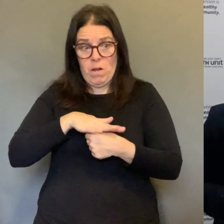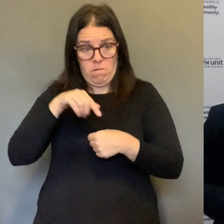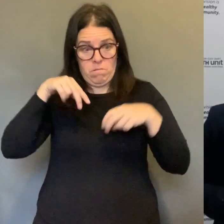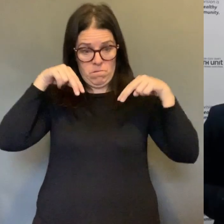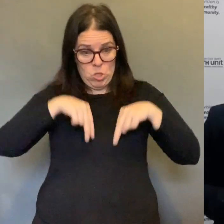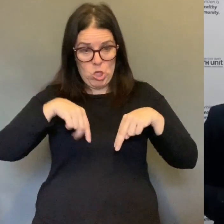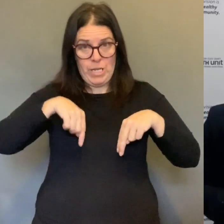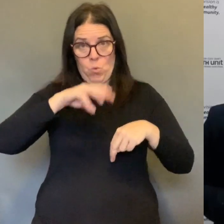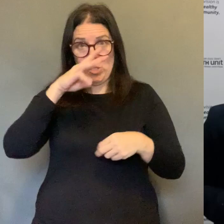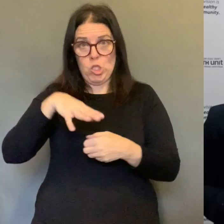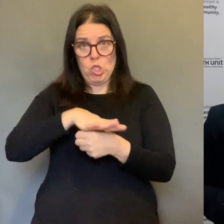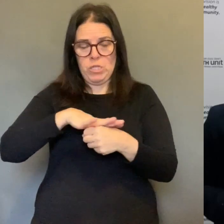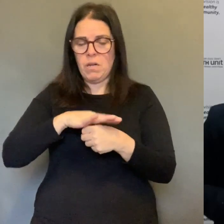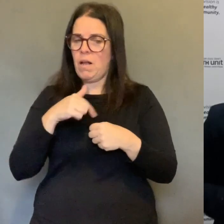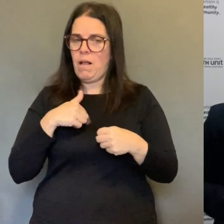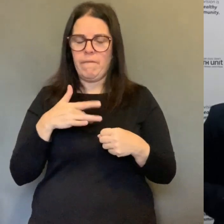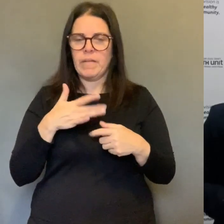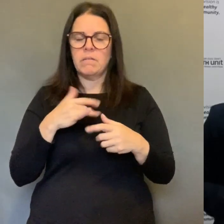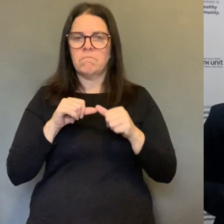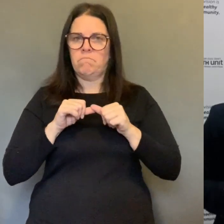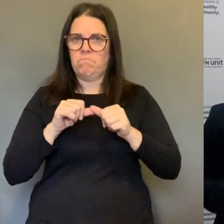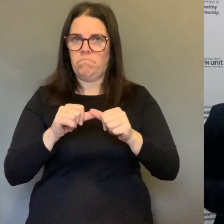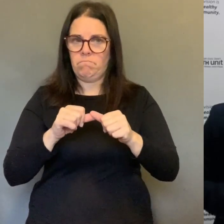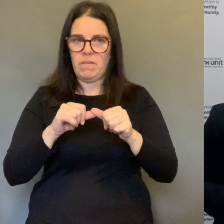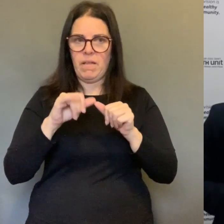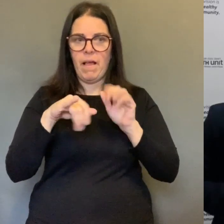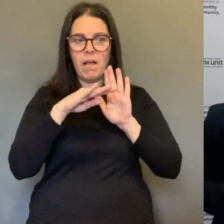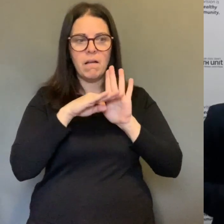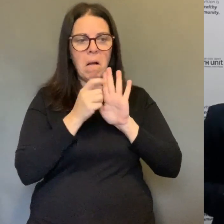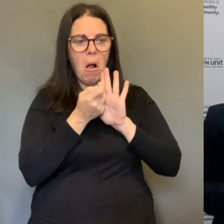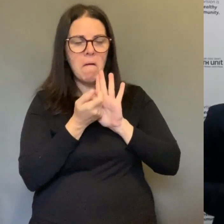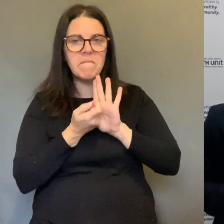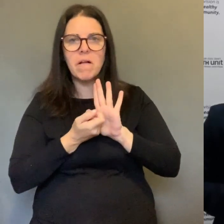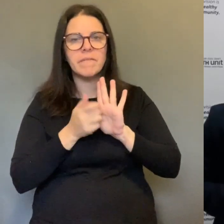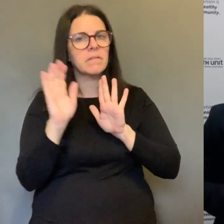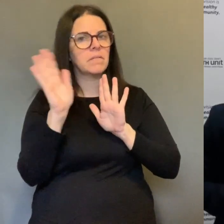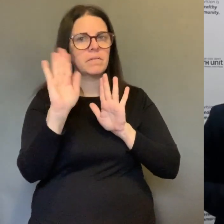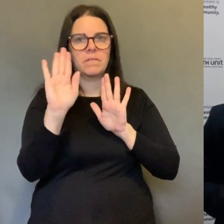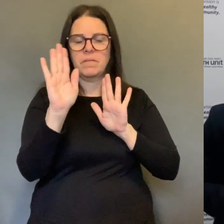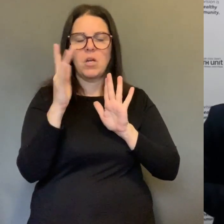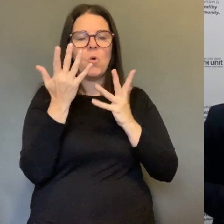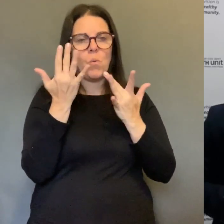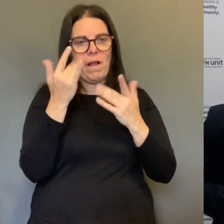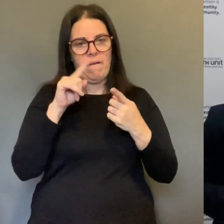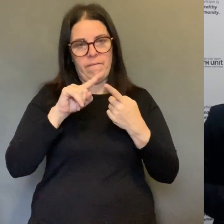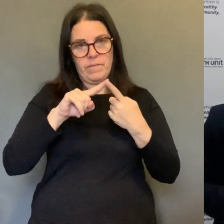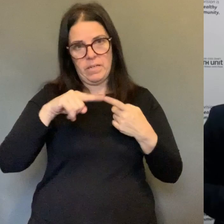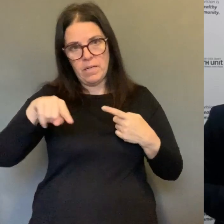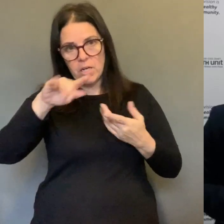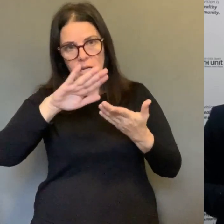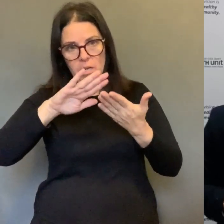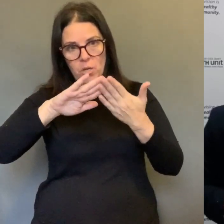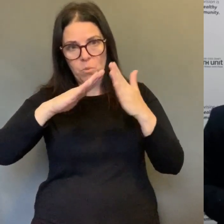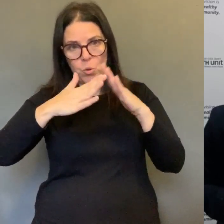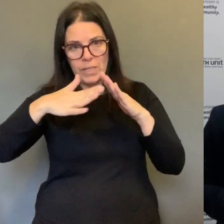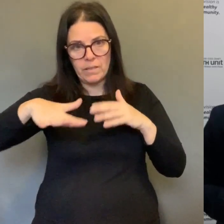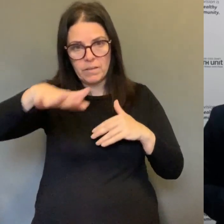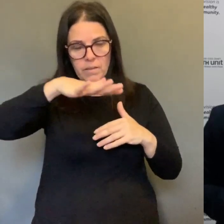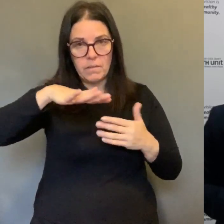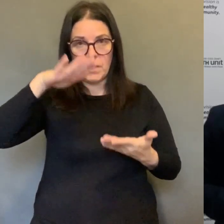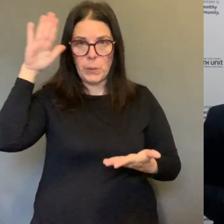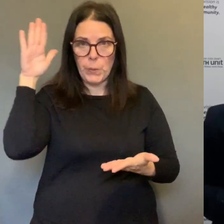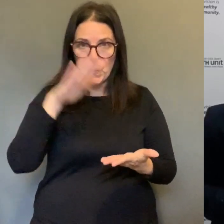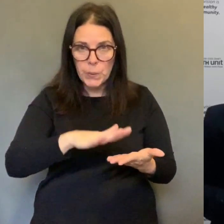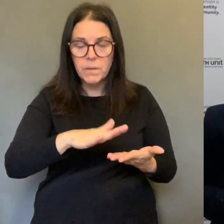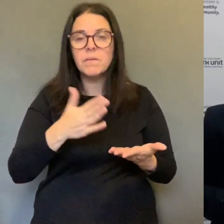I think that's the best thing that we can do. I would again say that all these efforts that all the results that we are seeing